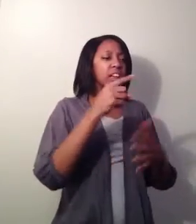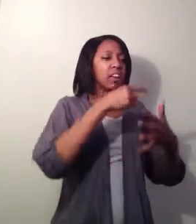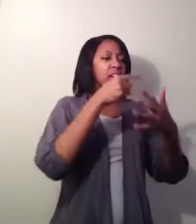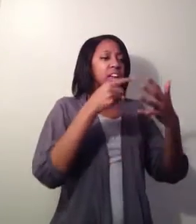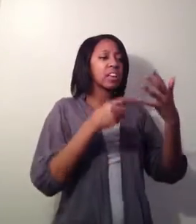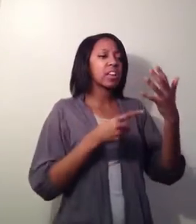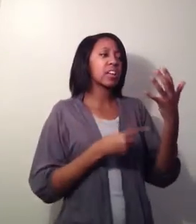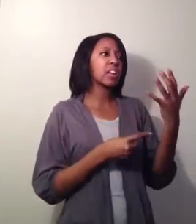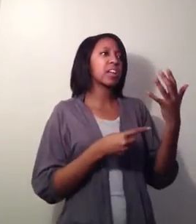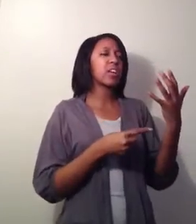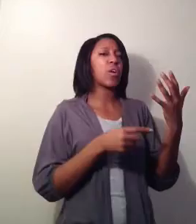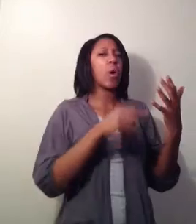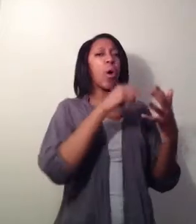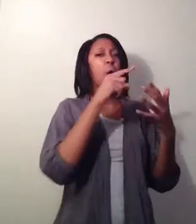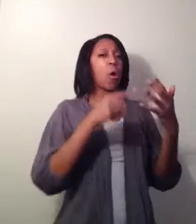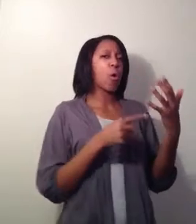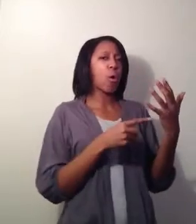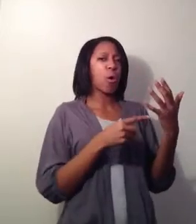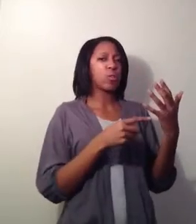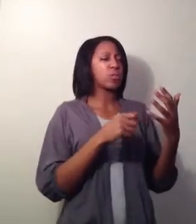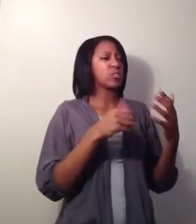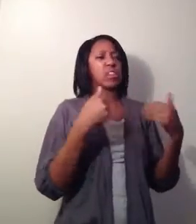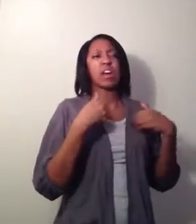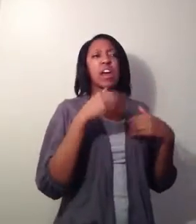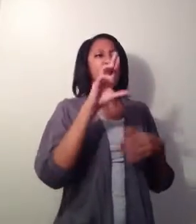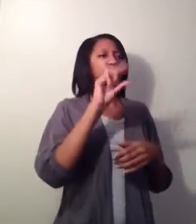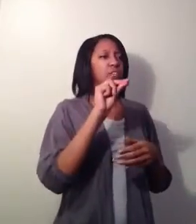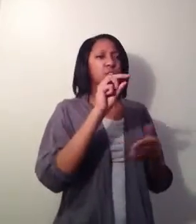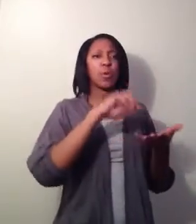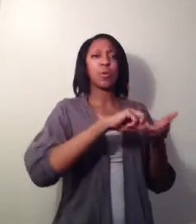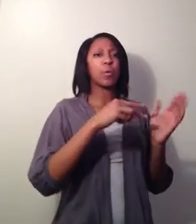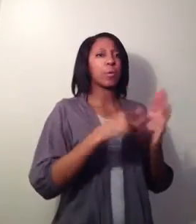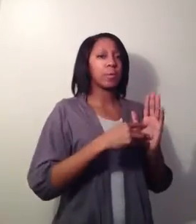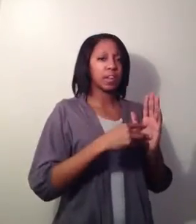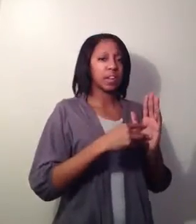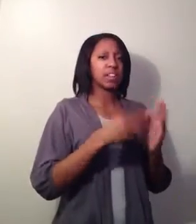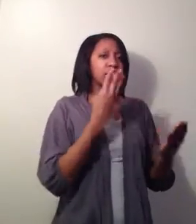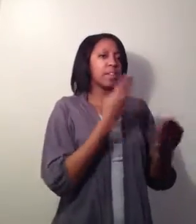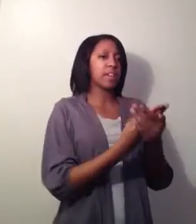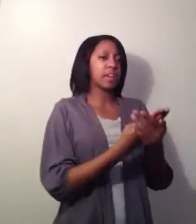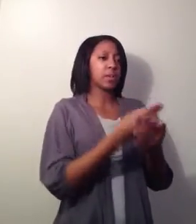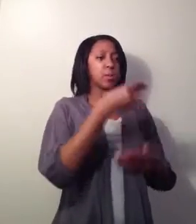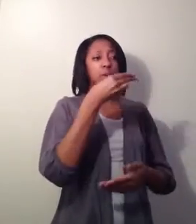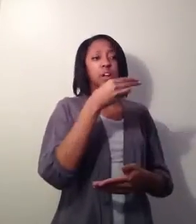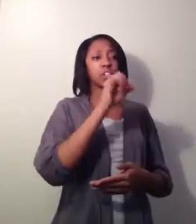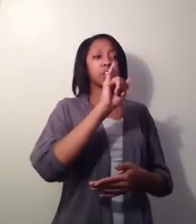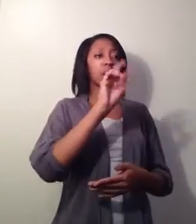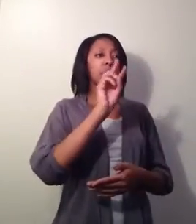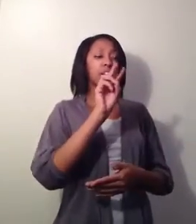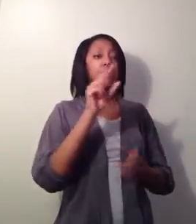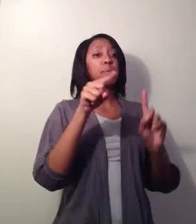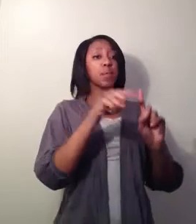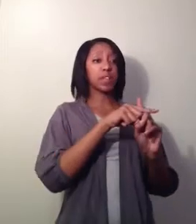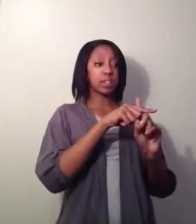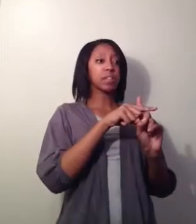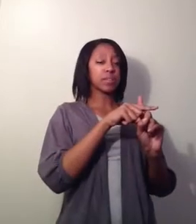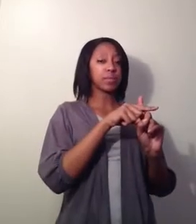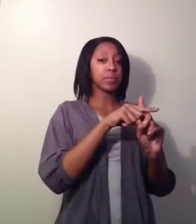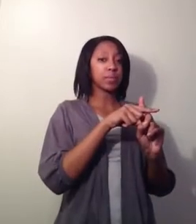meaningless. It's the fact that we're HIV positive. It's the fact that as we know it, there's no cure.